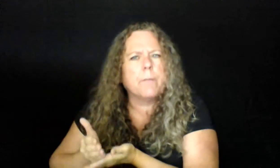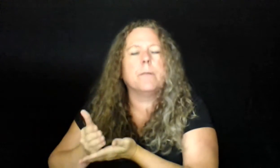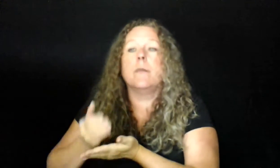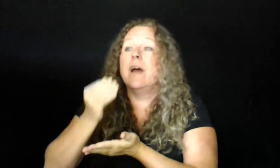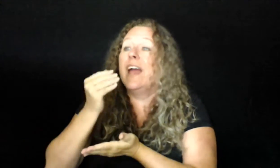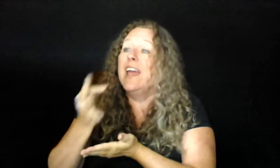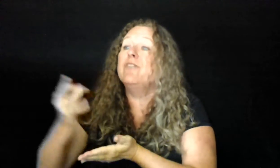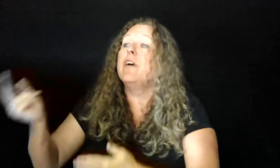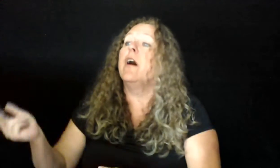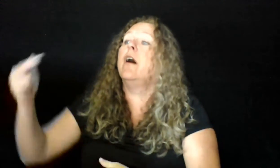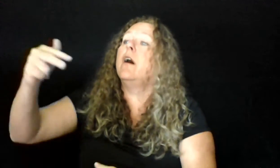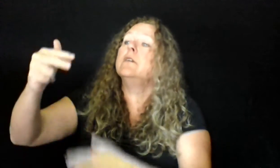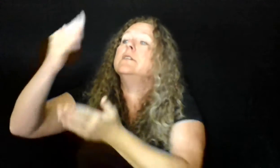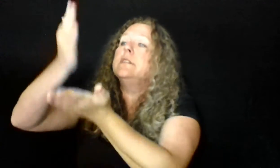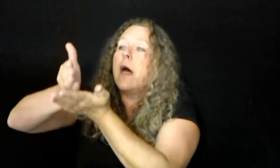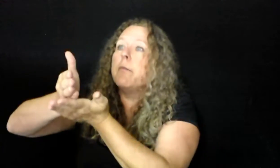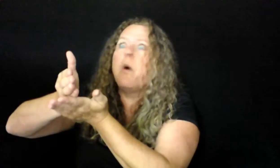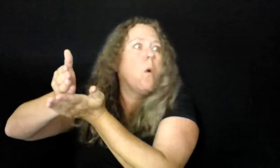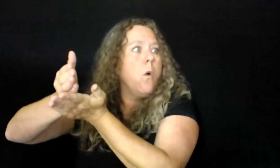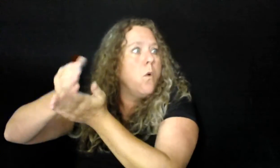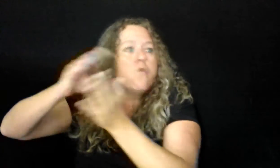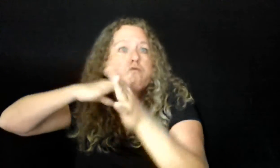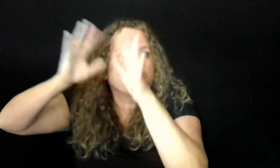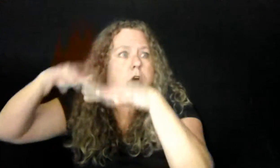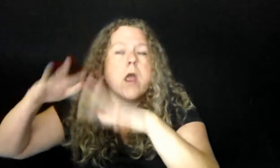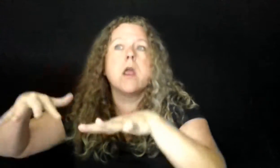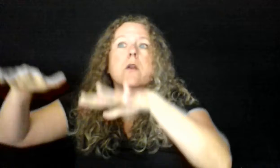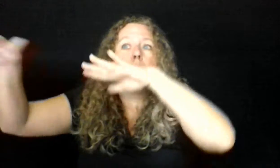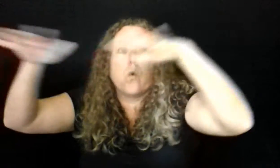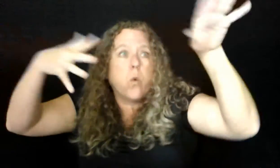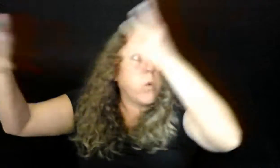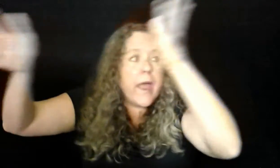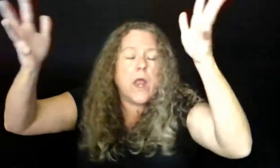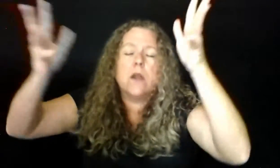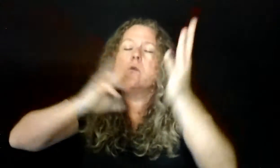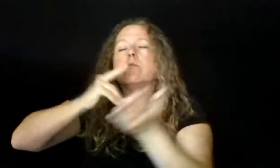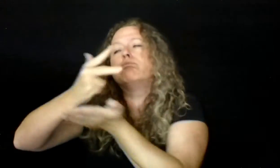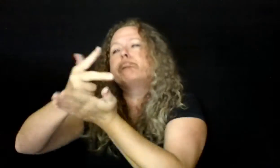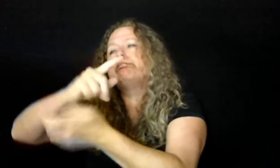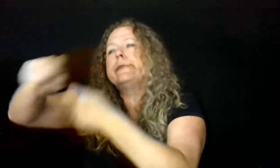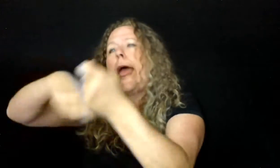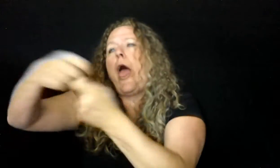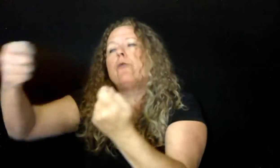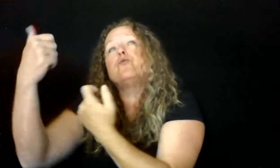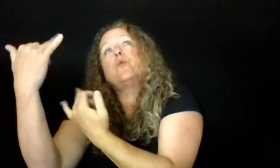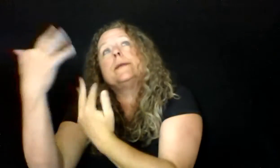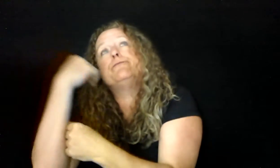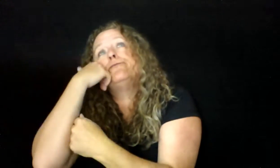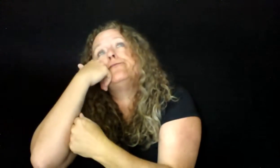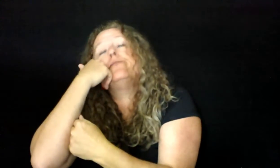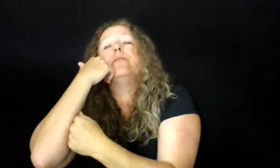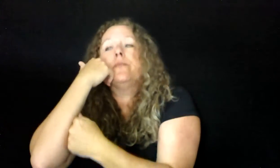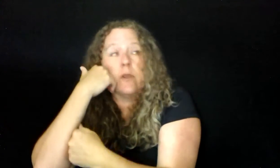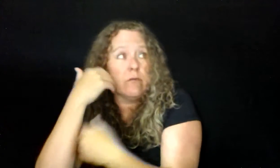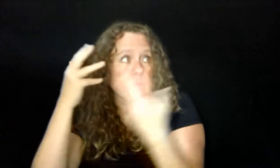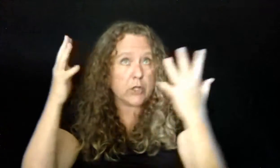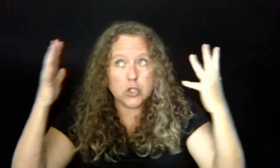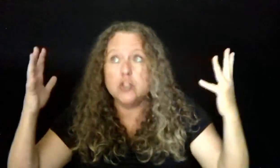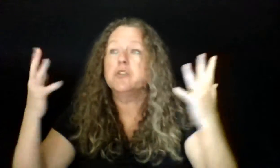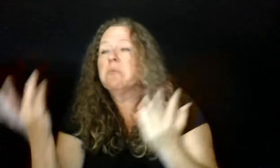starts booming, you tie off and you wait. You wait for it to pass, it goes through, you get back on, you sail for another few hours. It's a good plan. It's probably